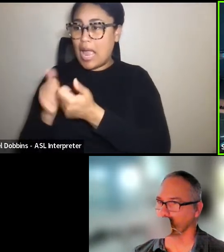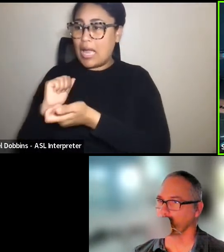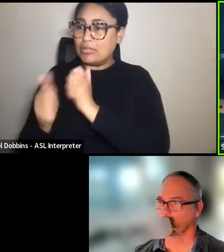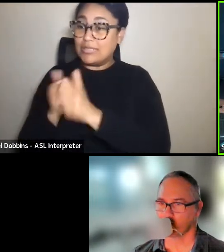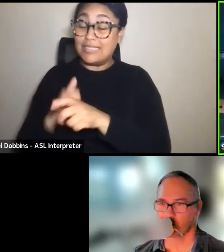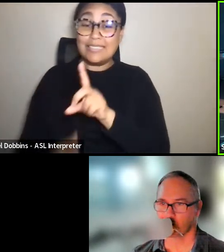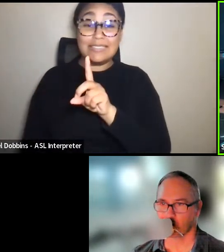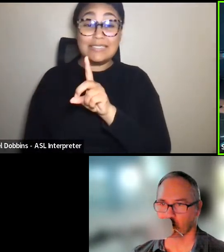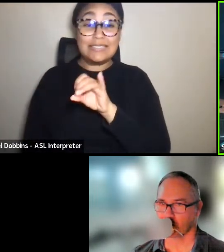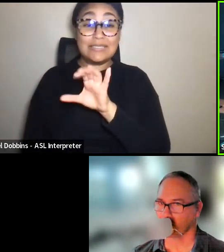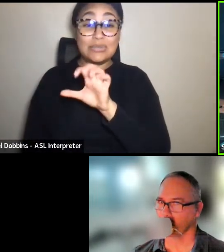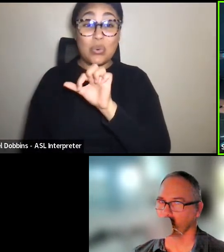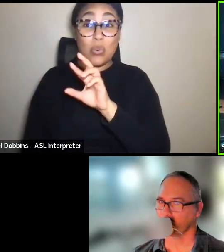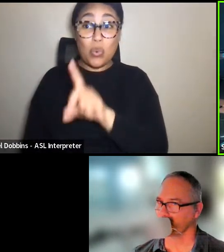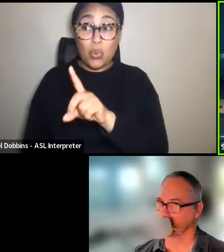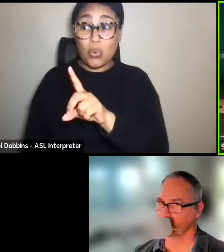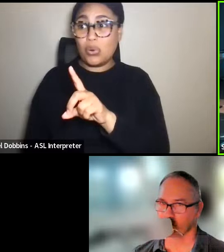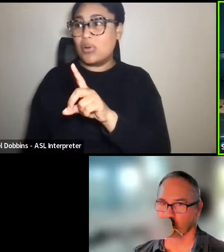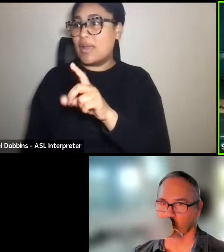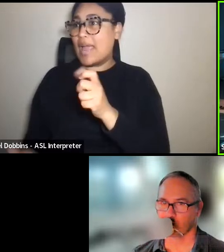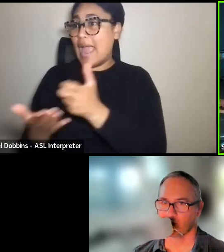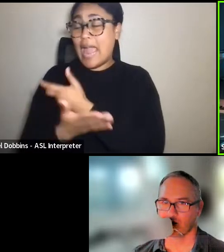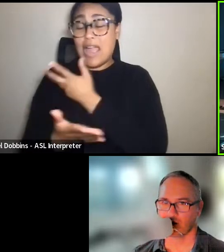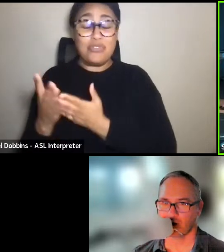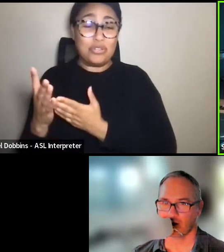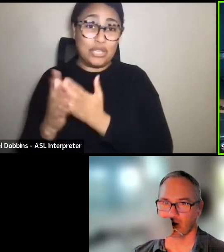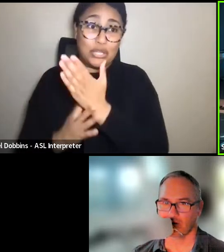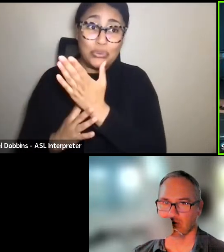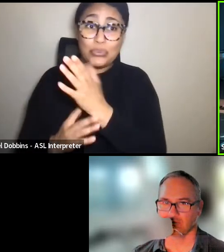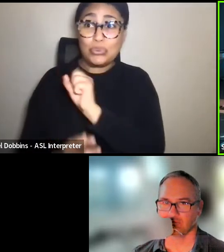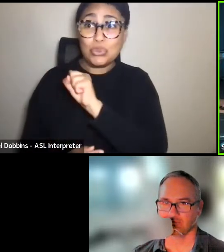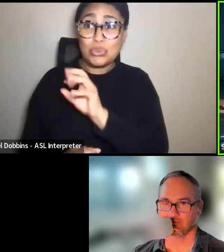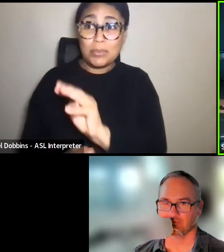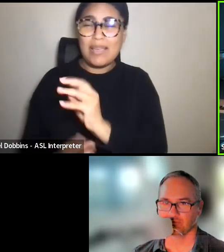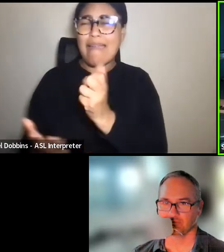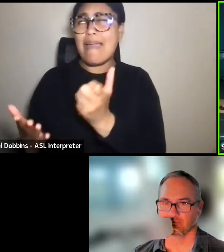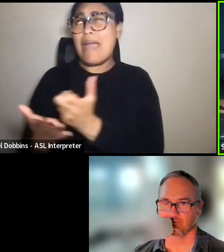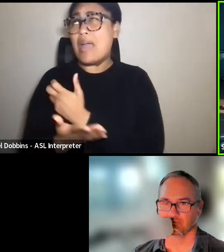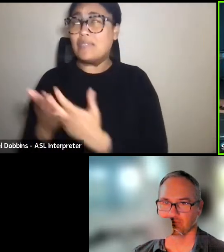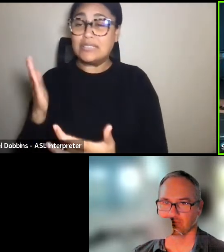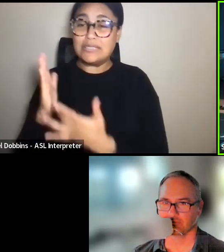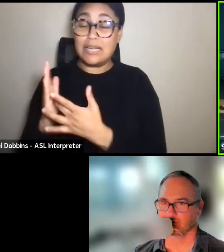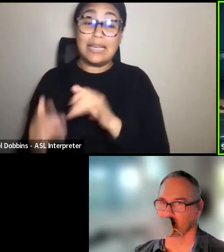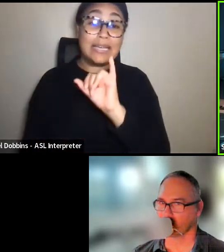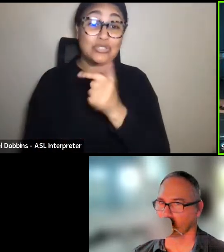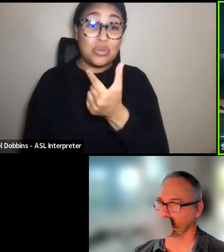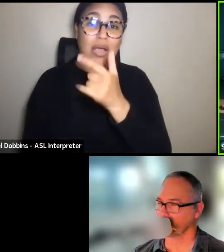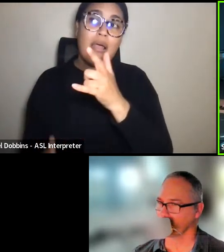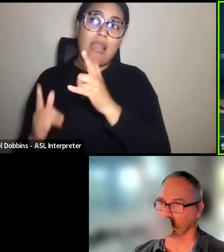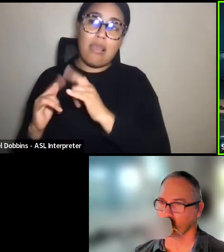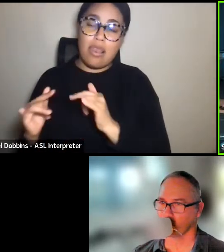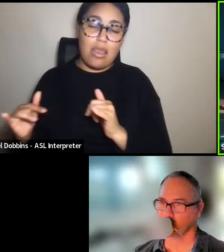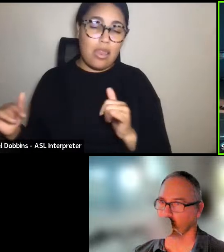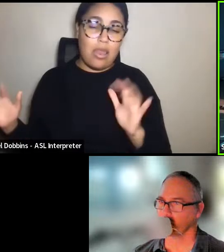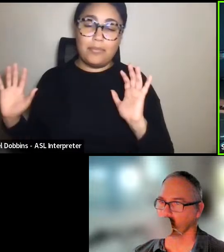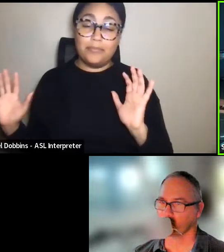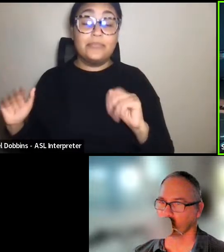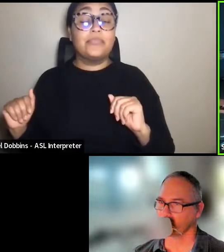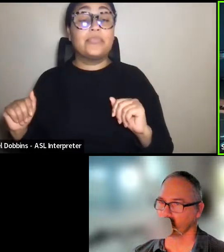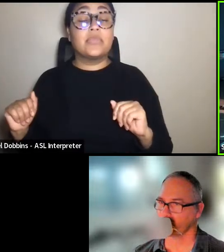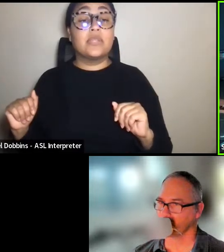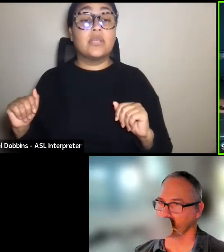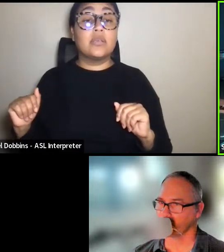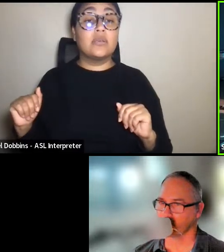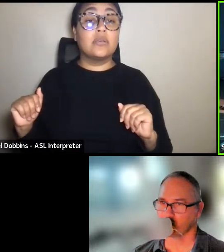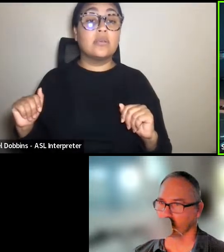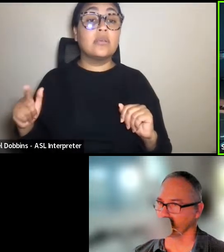Discord. Their whole life, their social life, is mediated through these tools, Instagram, et cetera, et cetera. What